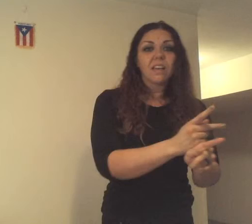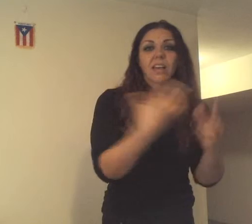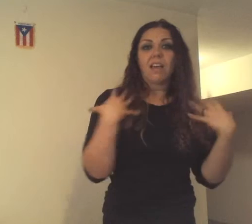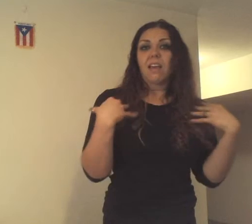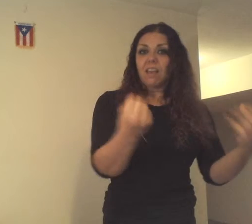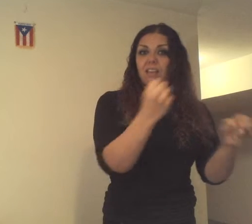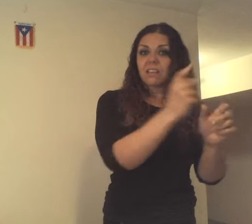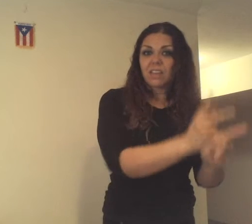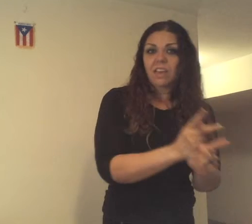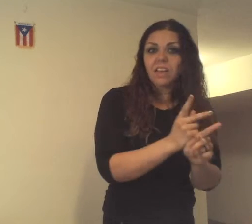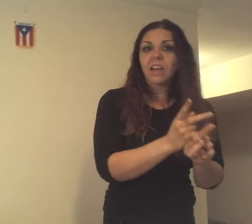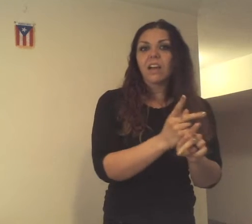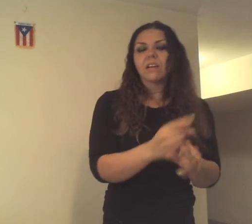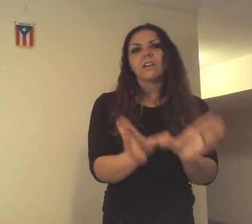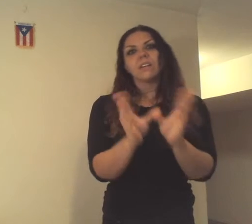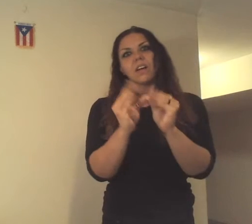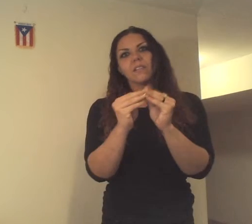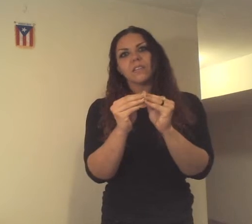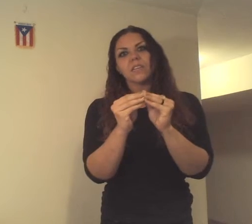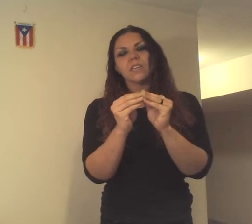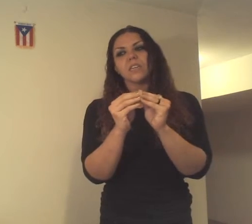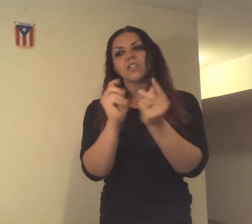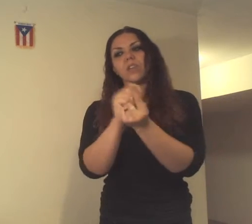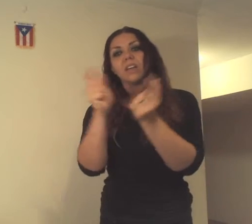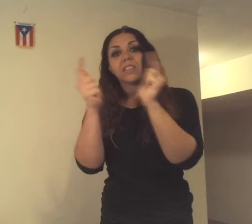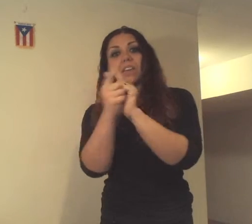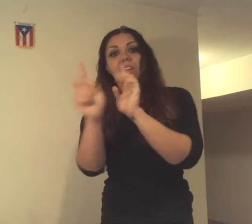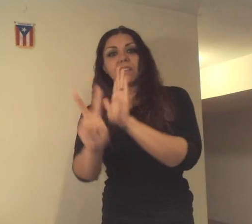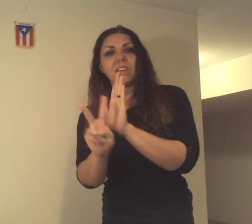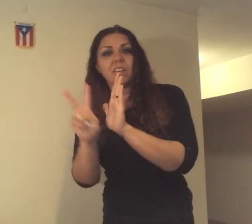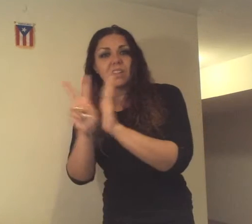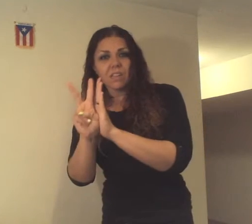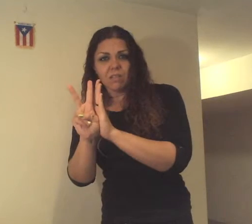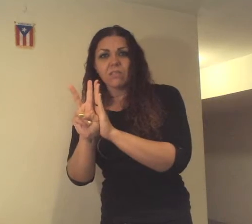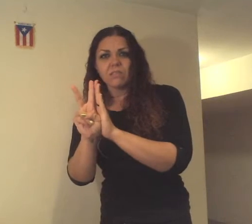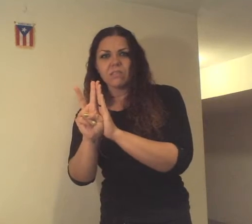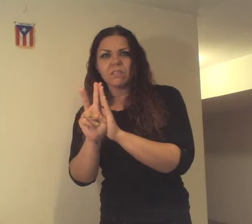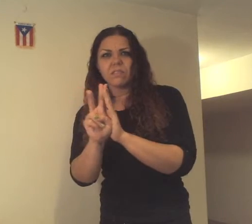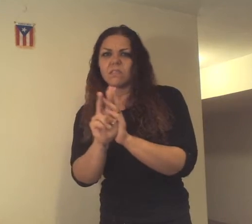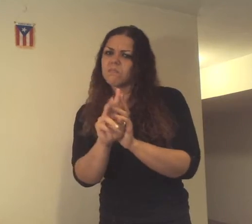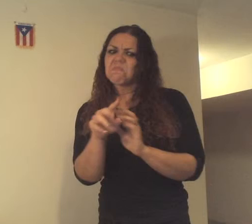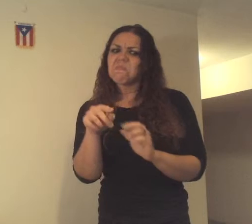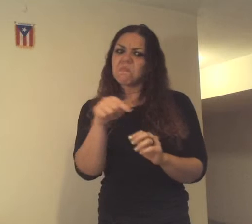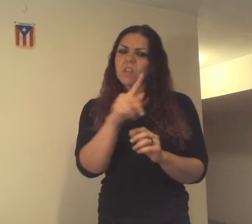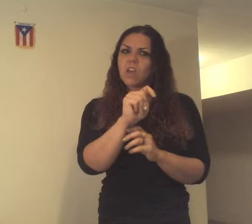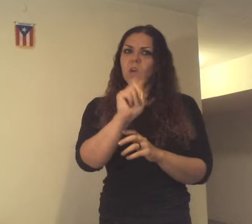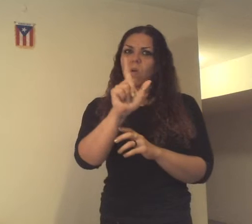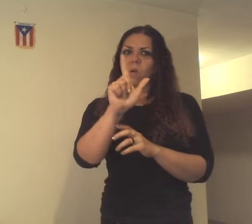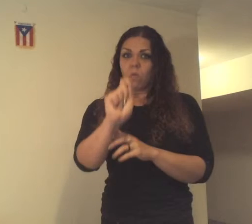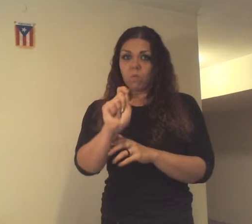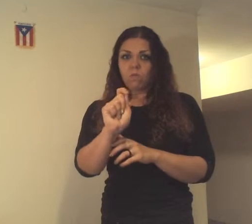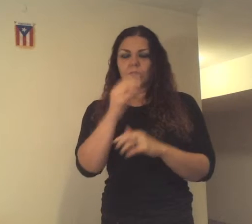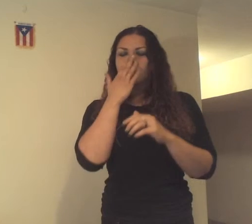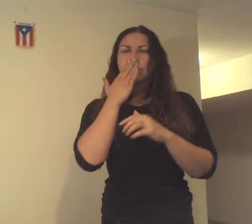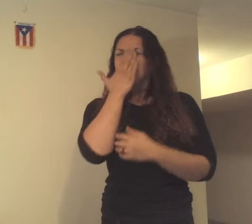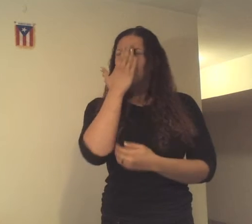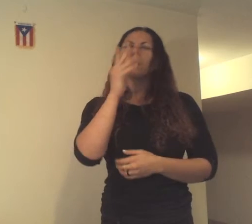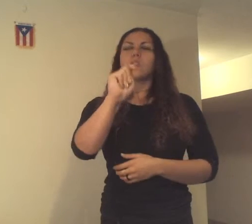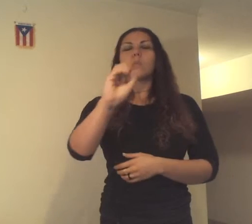law, conferencing, translating videos. This is a ubiquitous tool. In order to break down our barriers, we have to learn